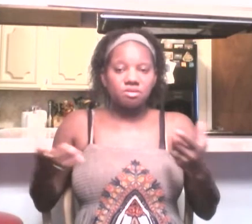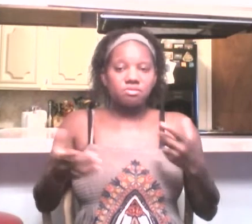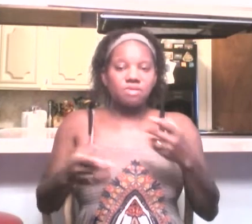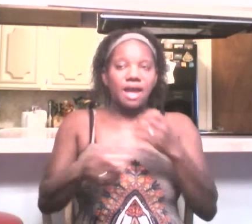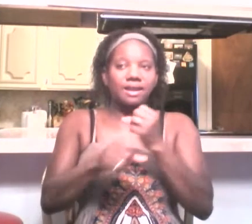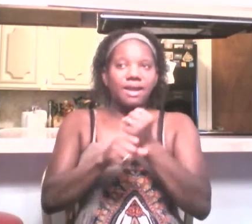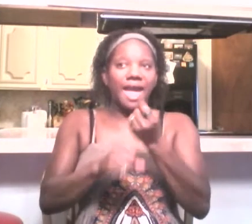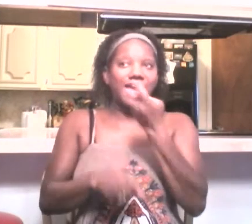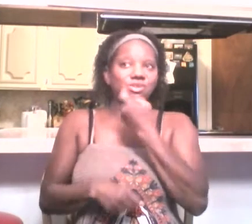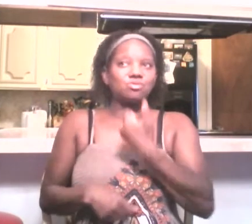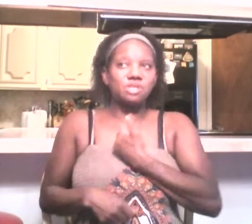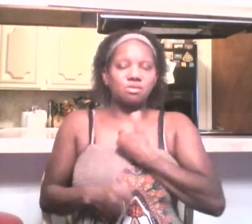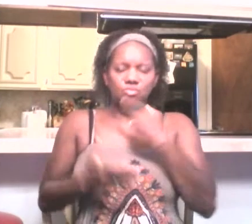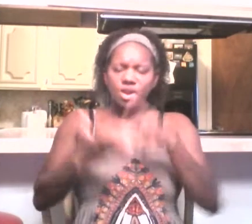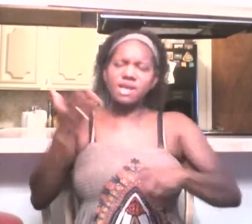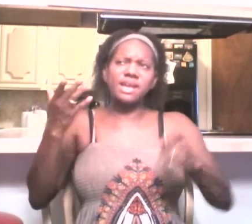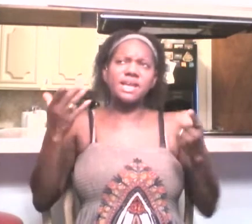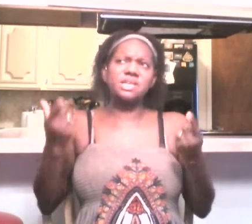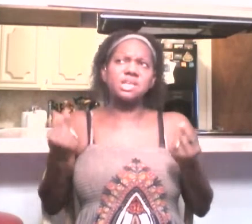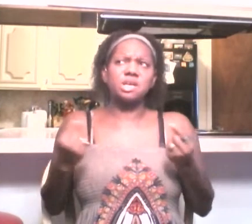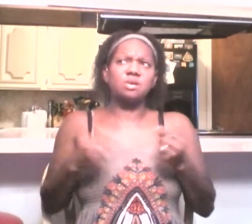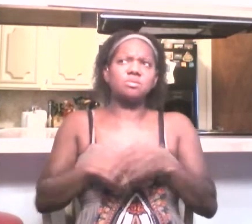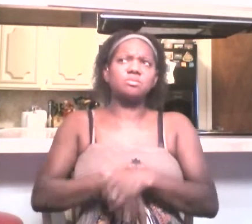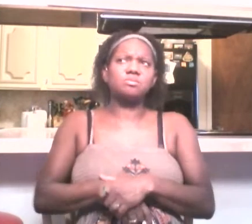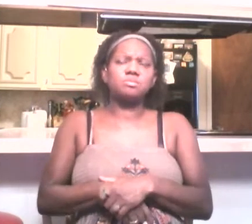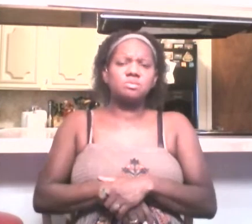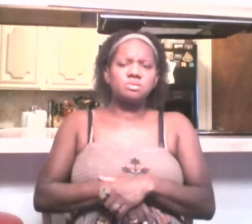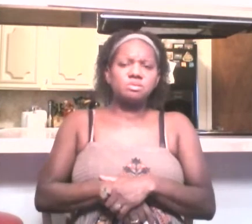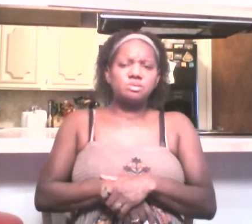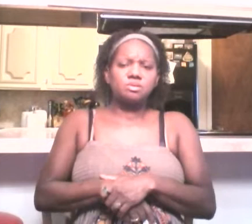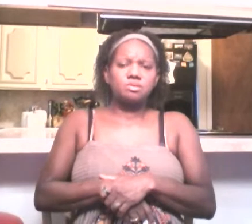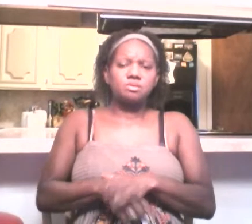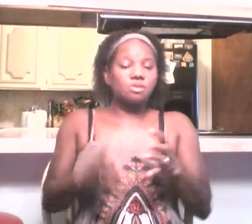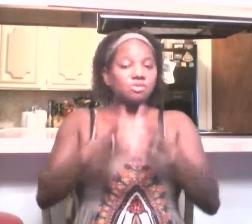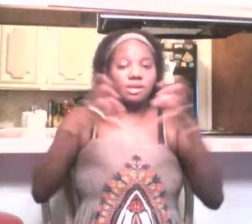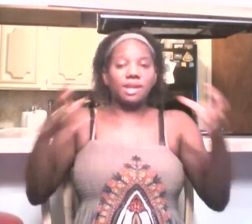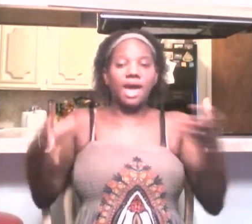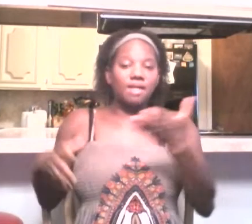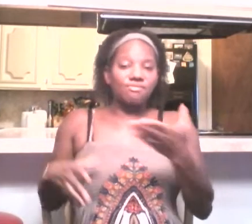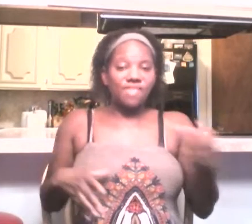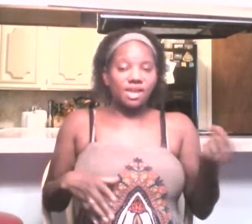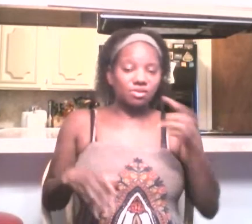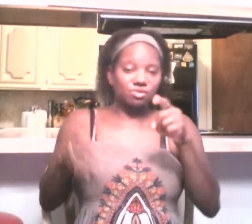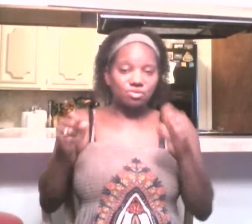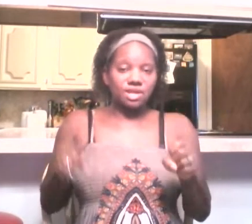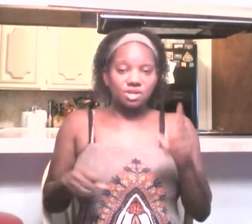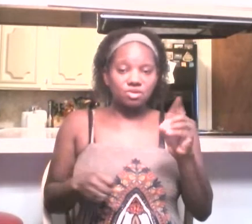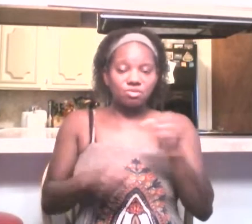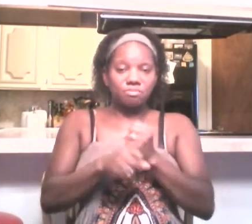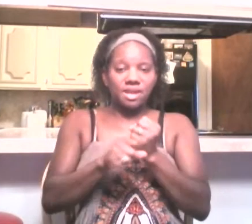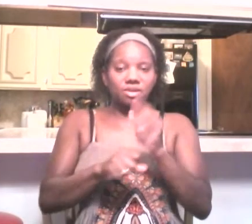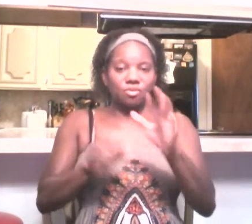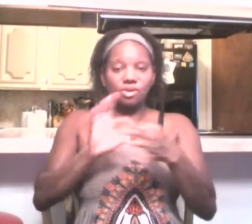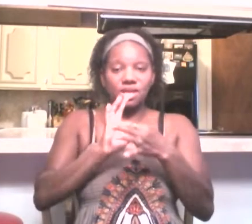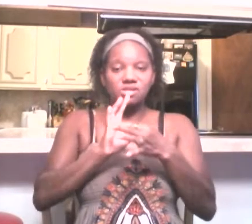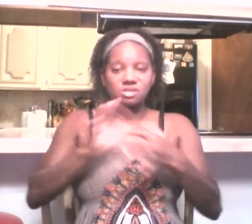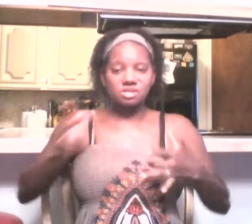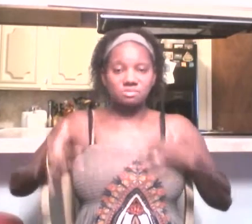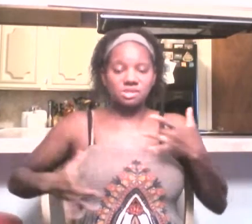you gotta ask yourself, what can I do? There's a lot of things you can do to make your relationship